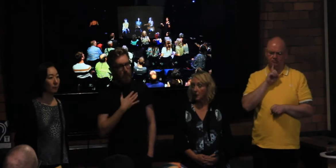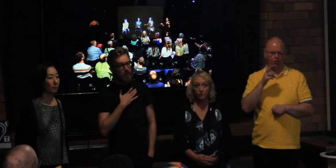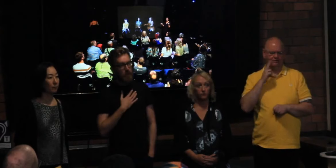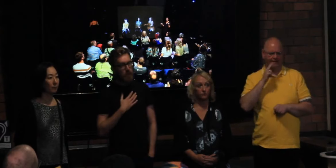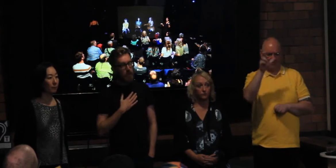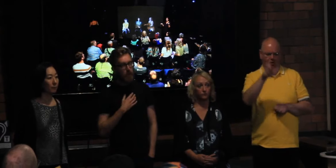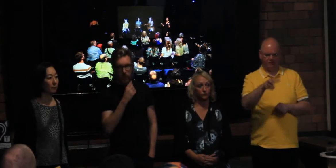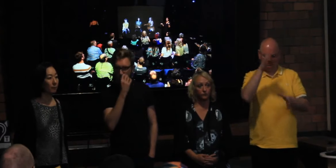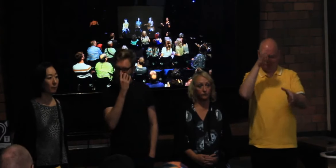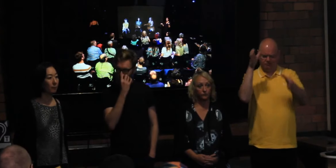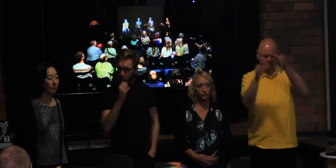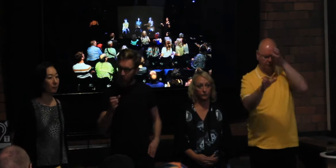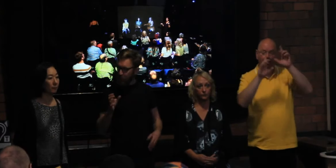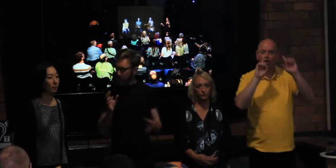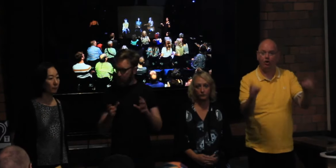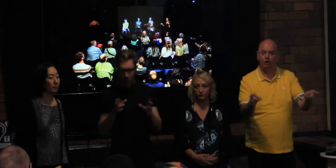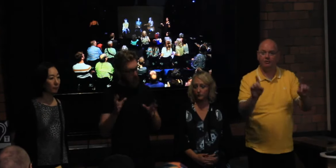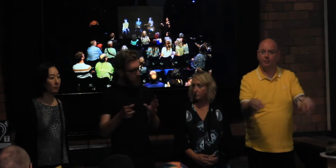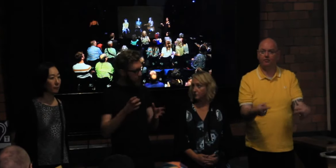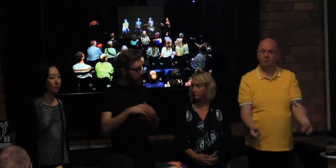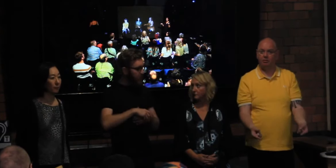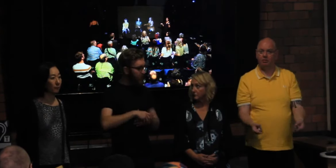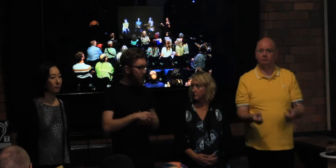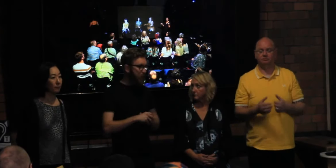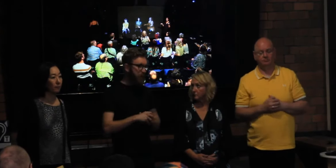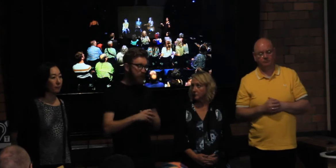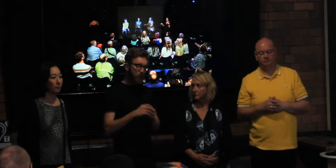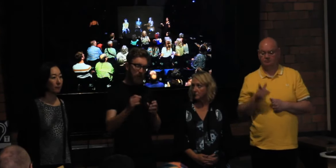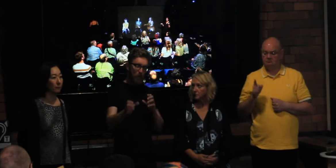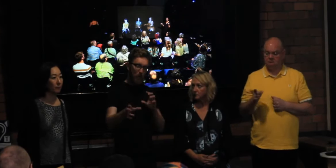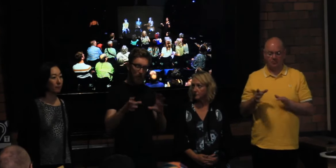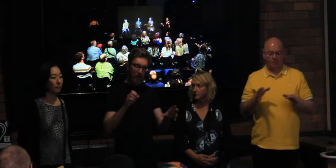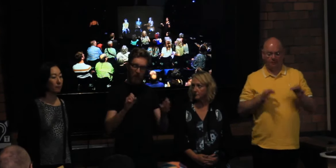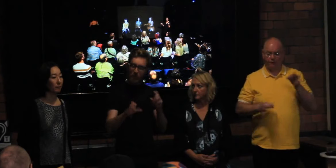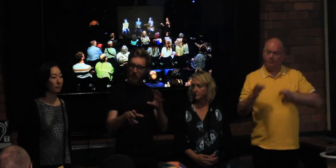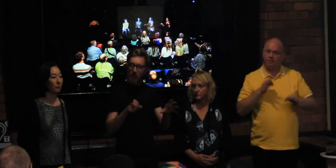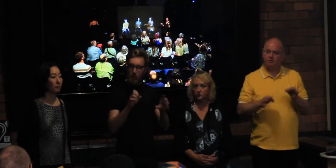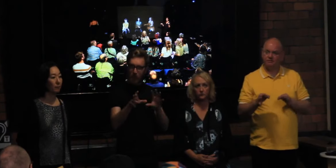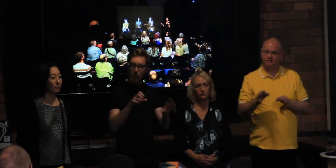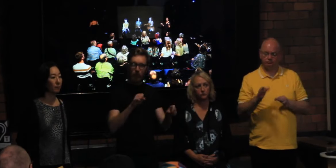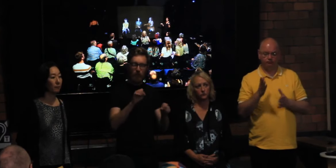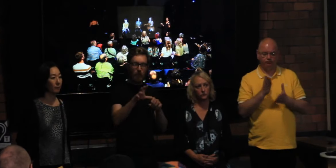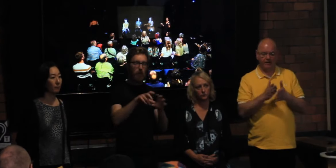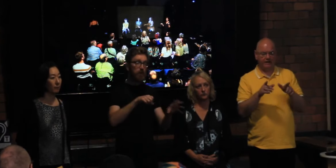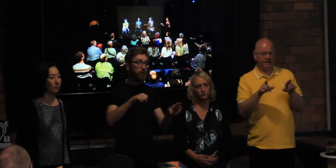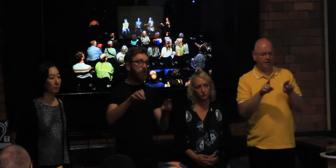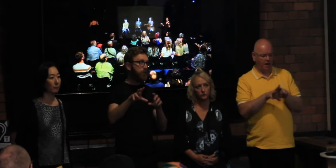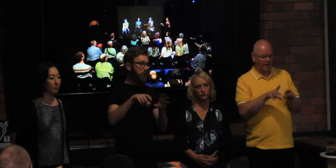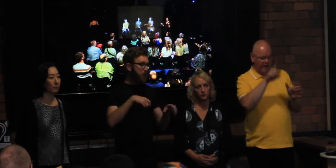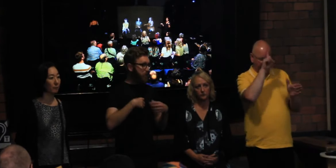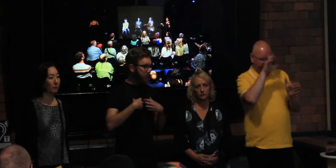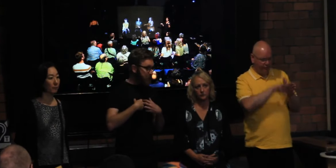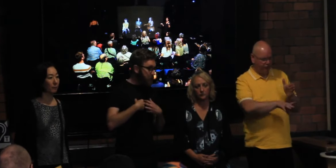to experience that. So this shows, I think people have been kind of talking about a bit already, it's all about patching together experiences via